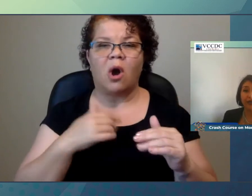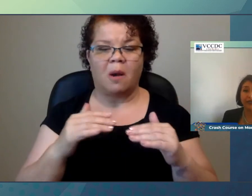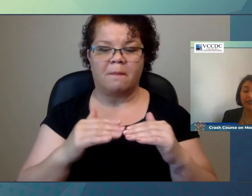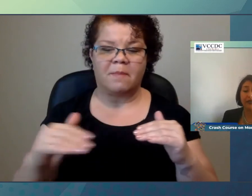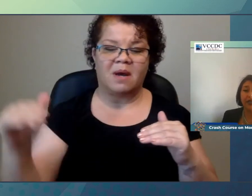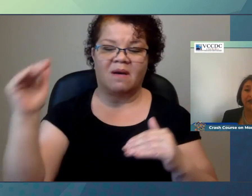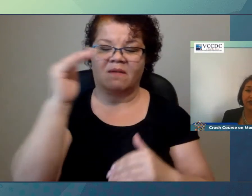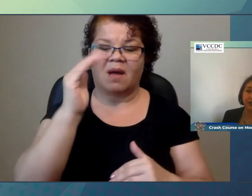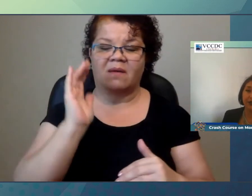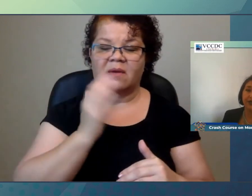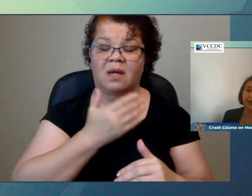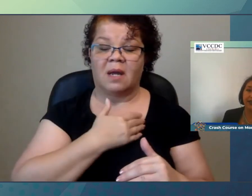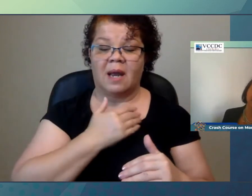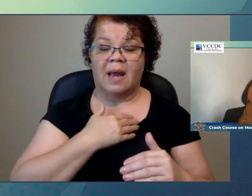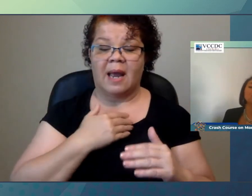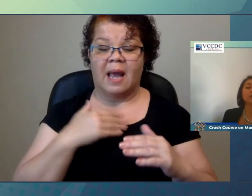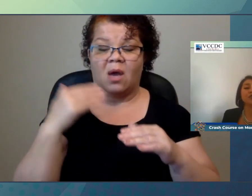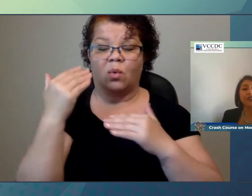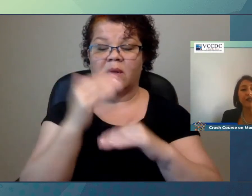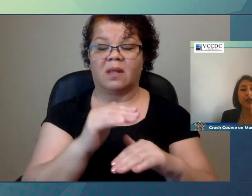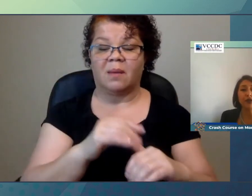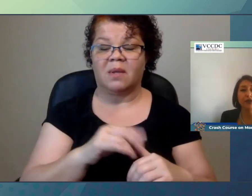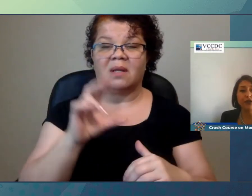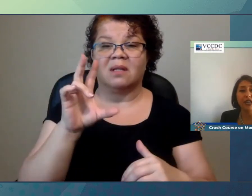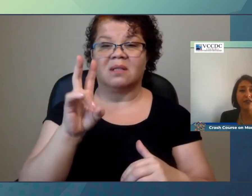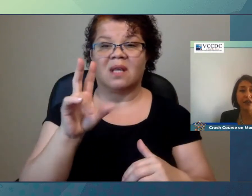our county limit of Ventura County, which is